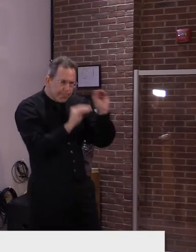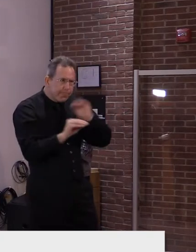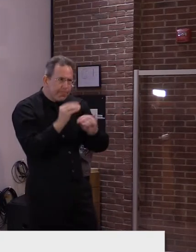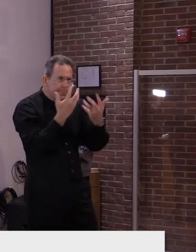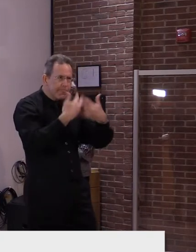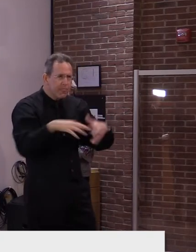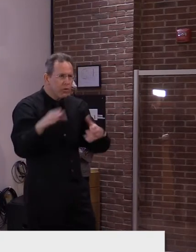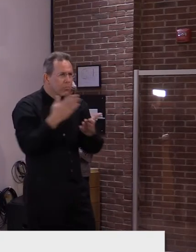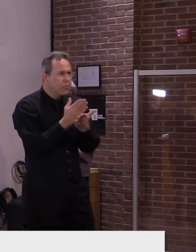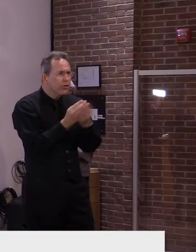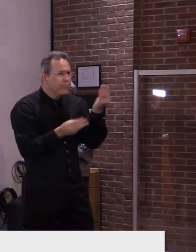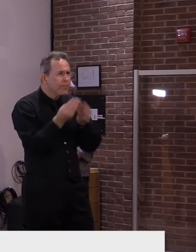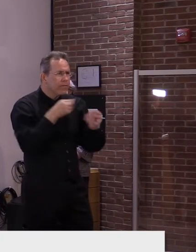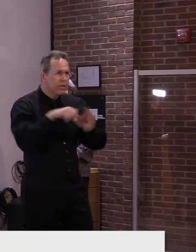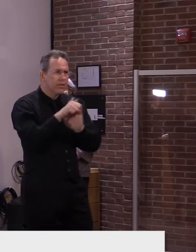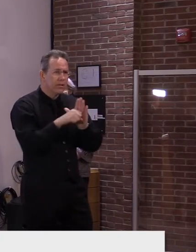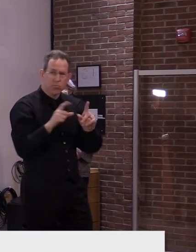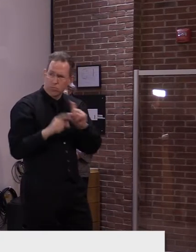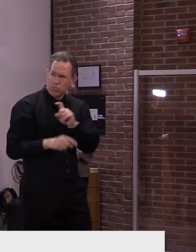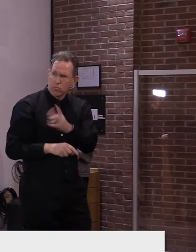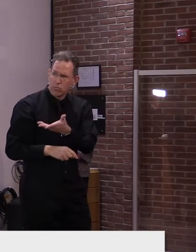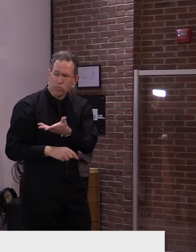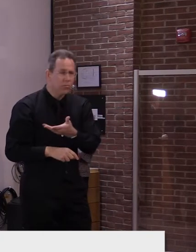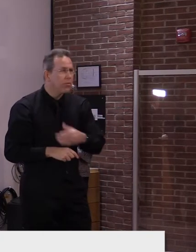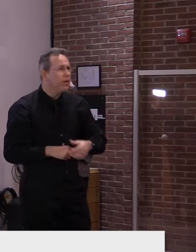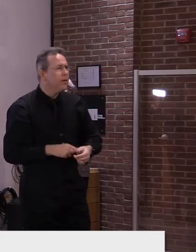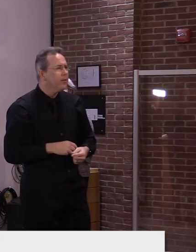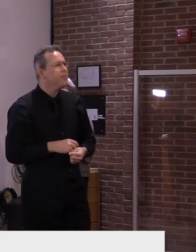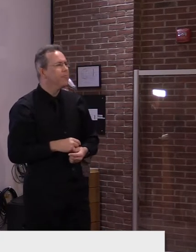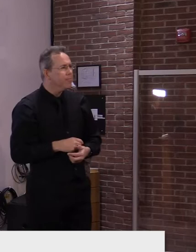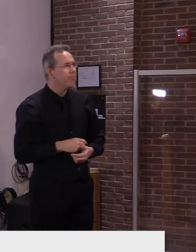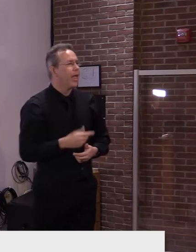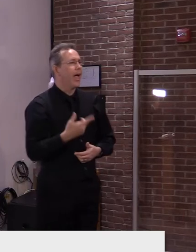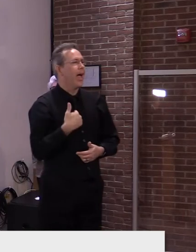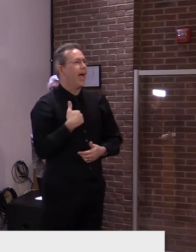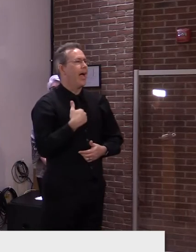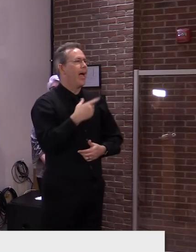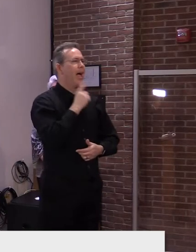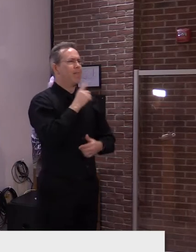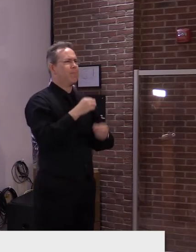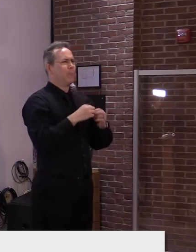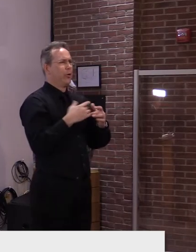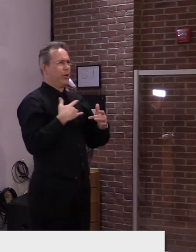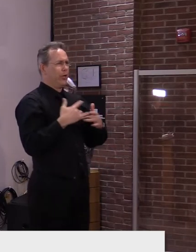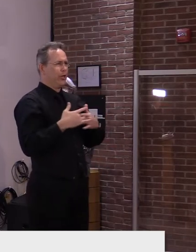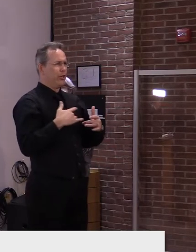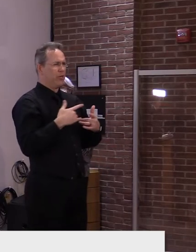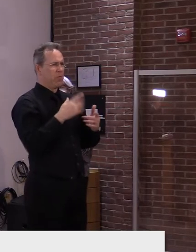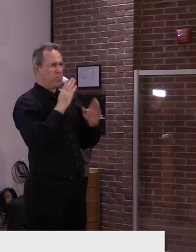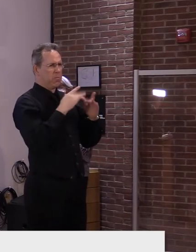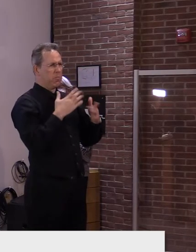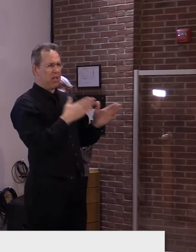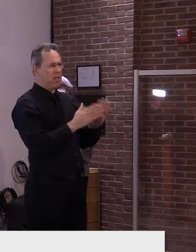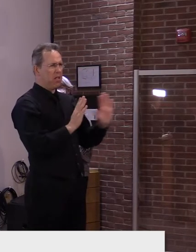hardly dry on the legislation. We haven't received any money yet. We haven't received any guidance on it yet.